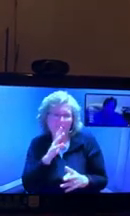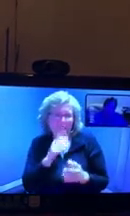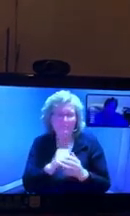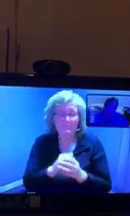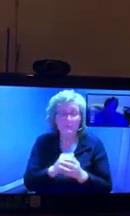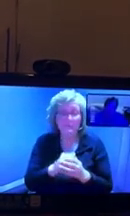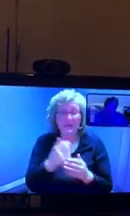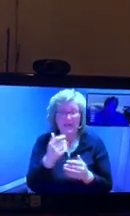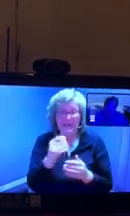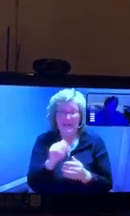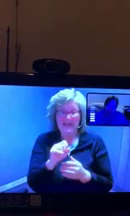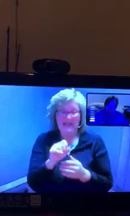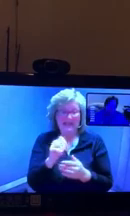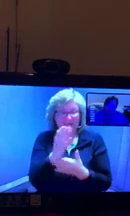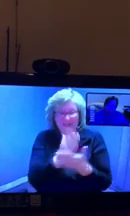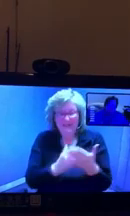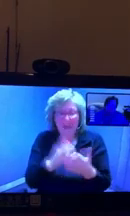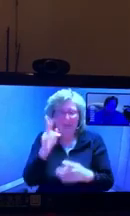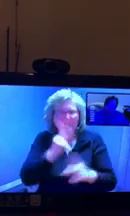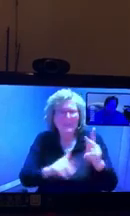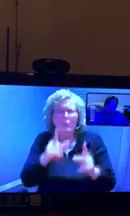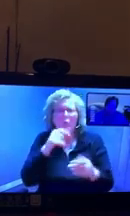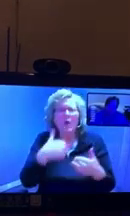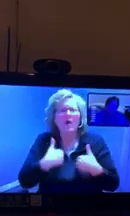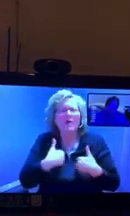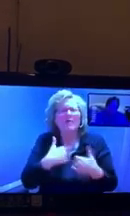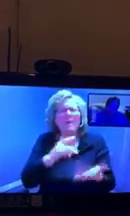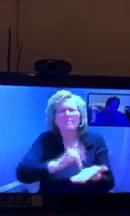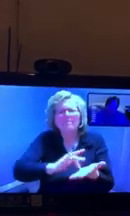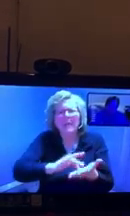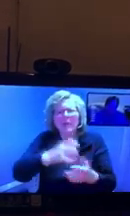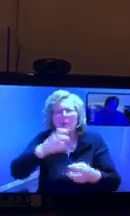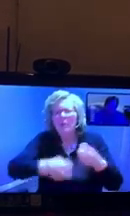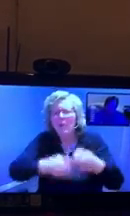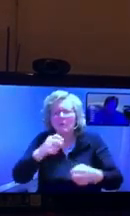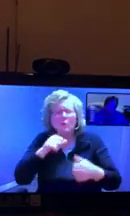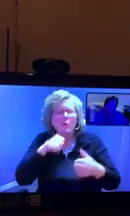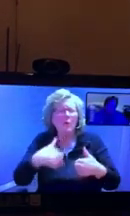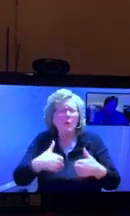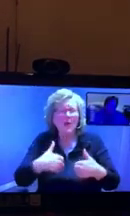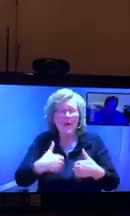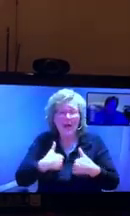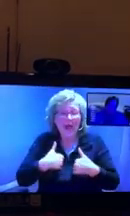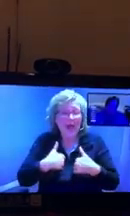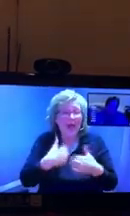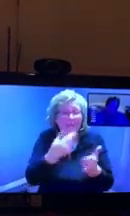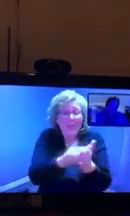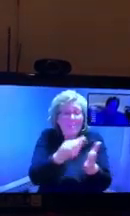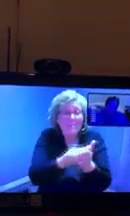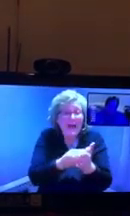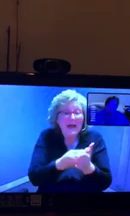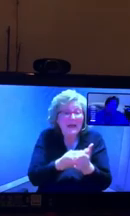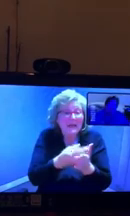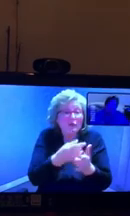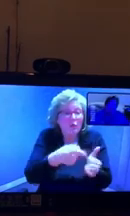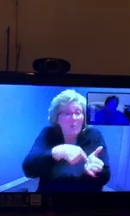people who just, you know, who have medical issues that they don't have the money to get these operations, these life-saving operations for themselves or for their